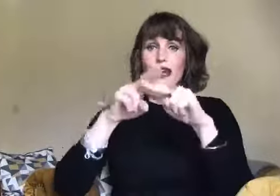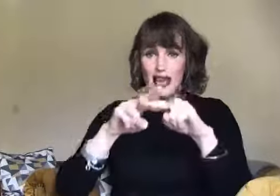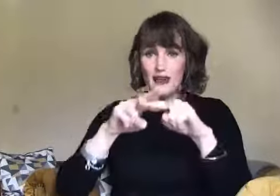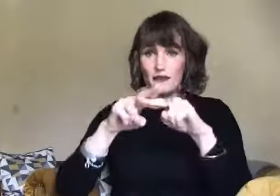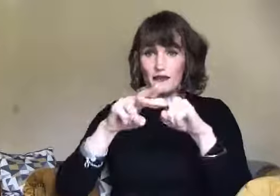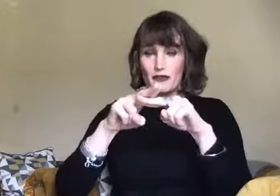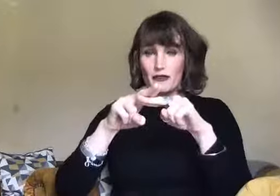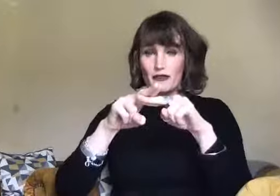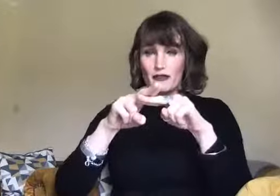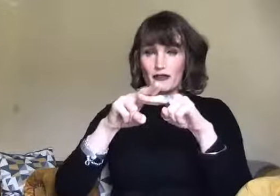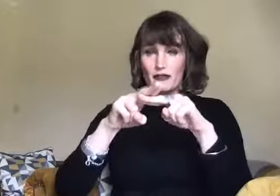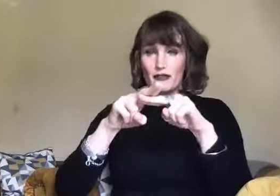F,